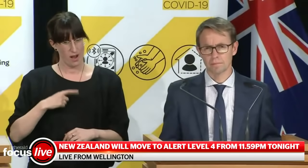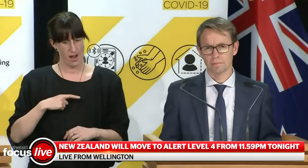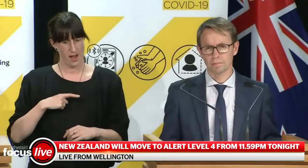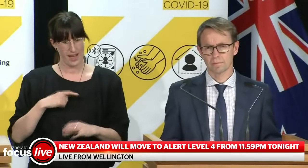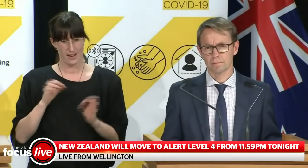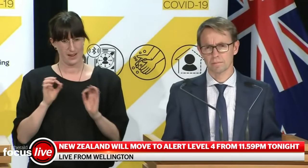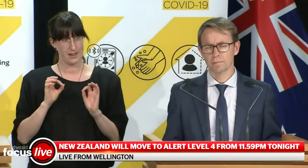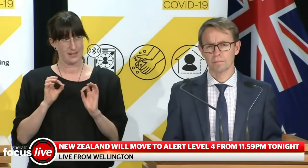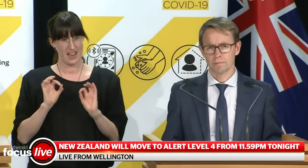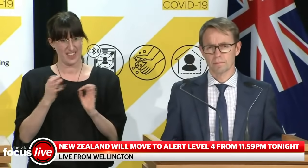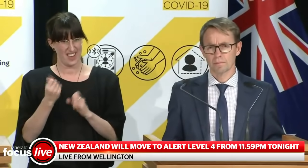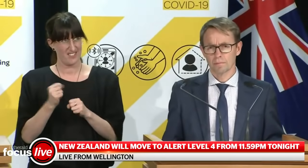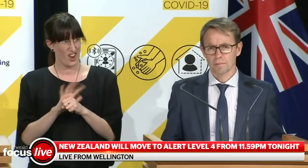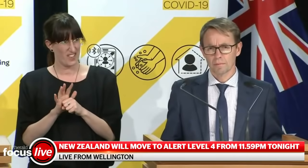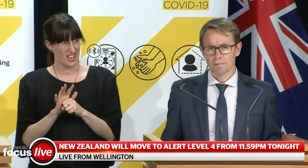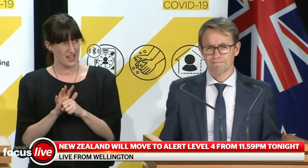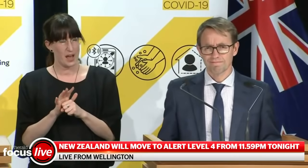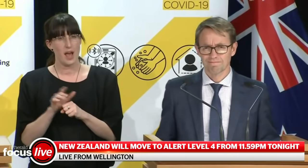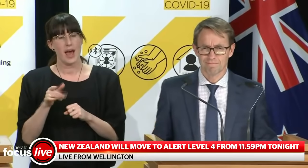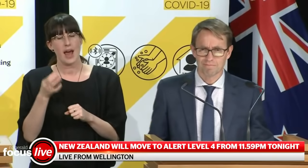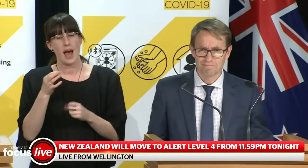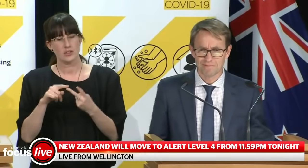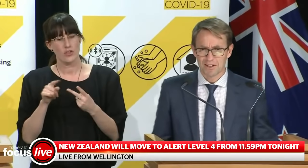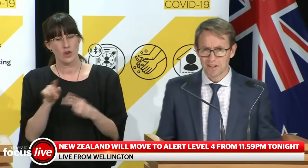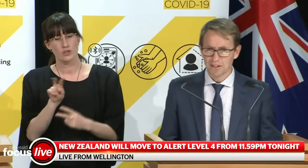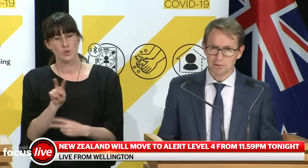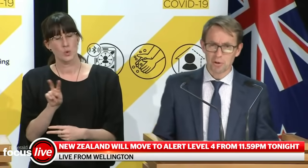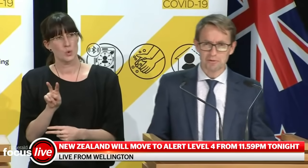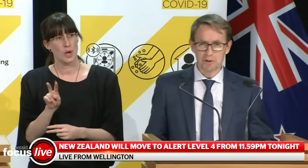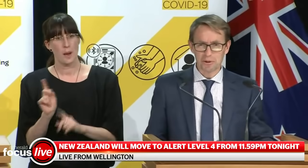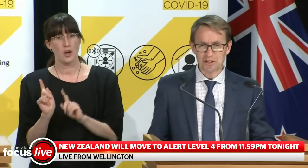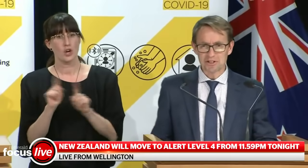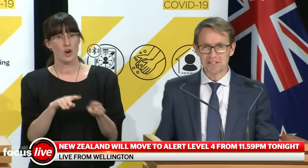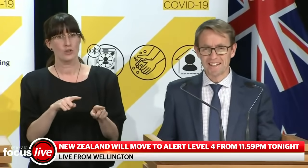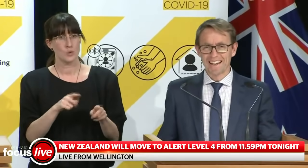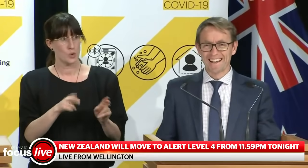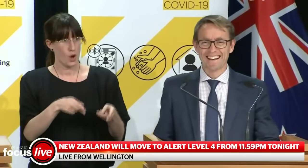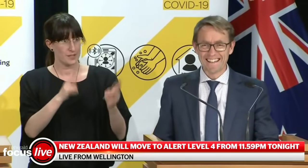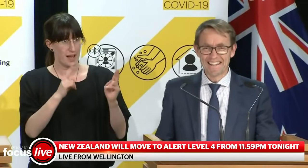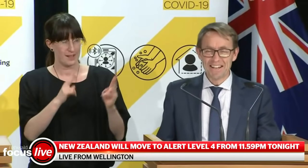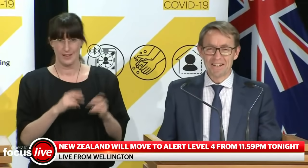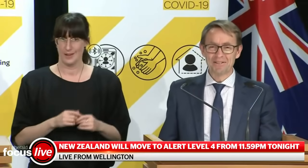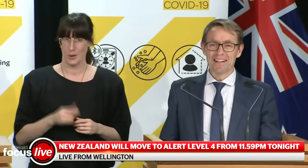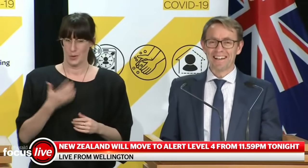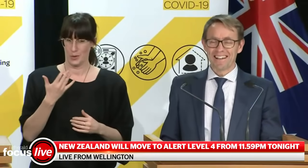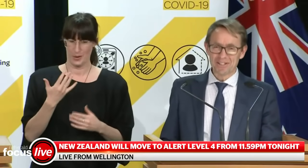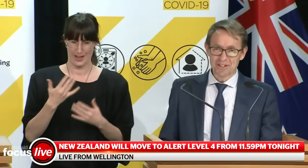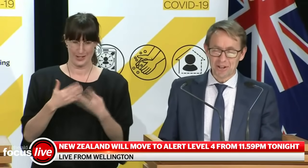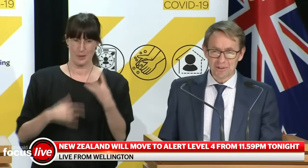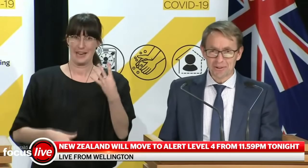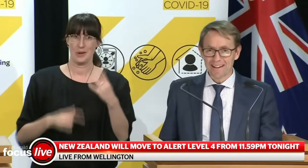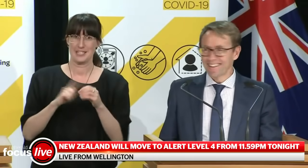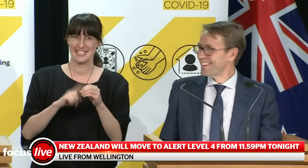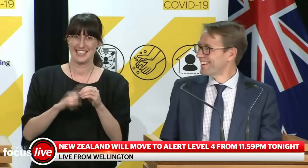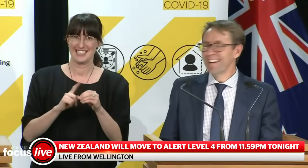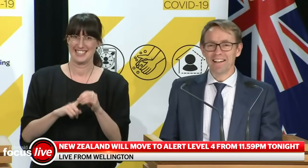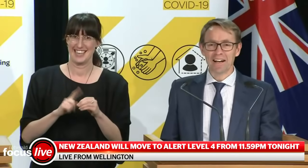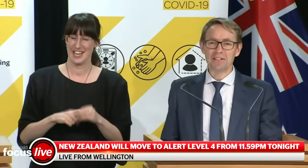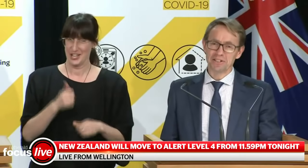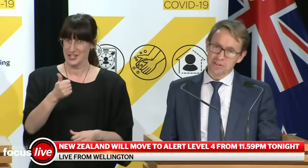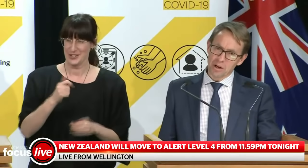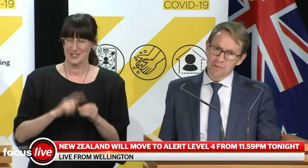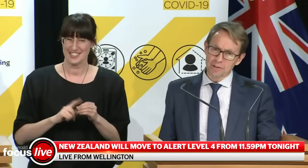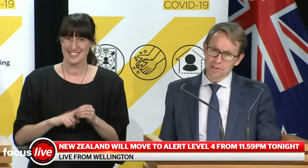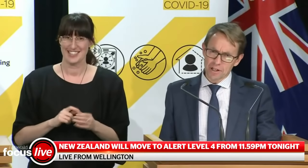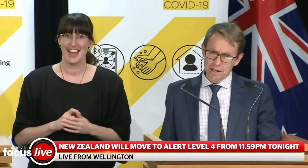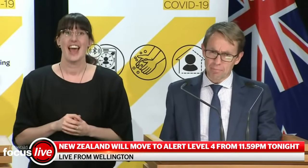they in a managed isolation facility? And if so, which one? There's quite a few questions. But all useful ones, so I'm